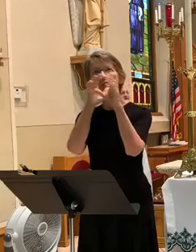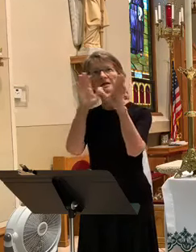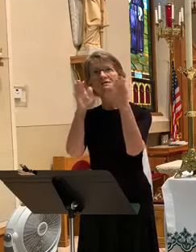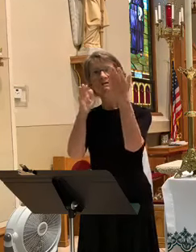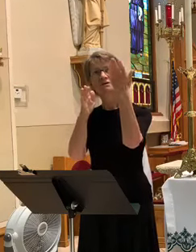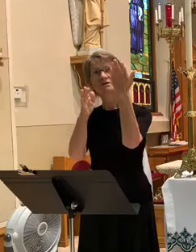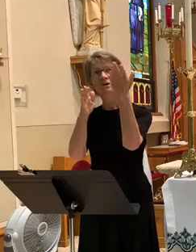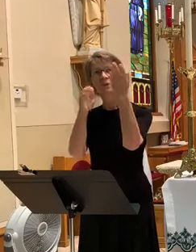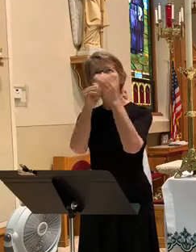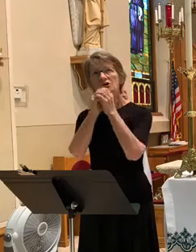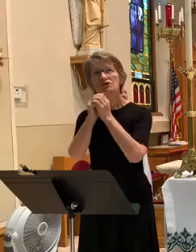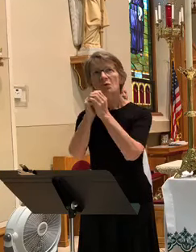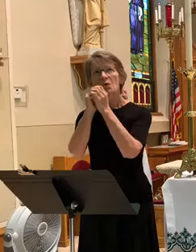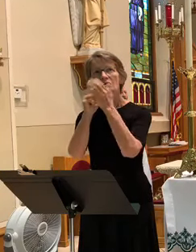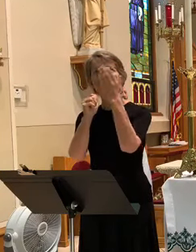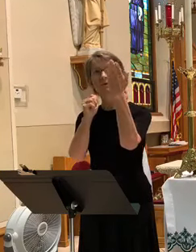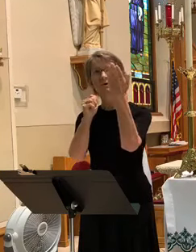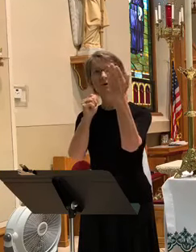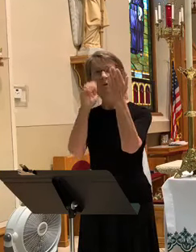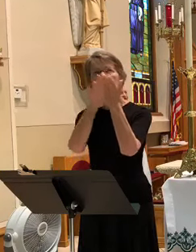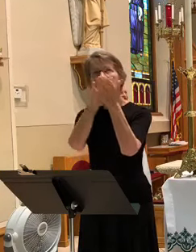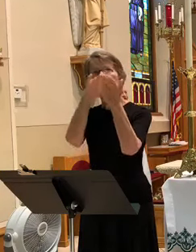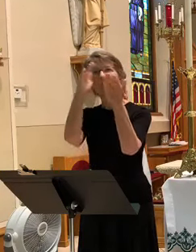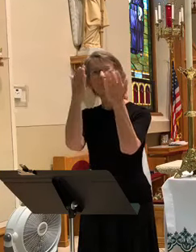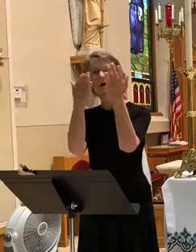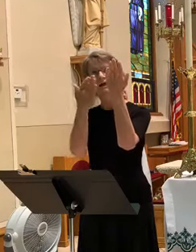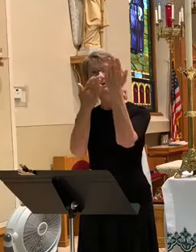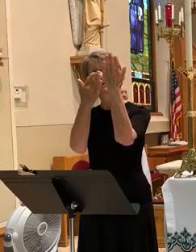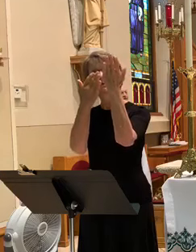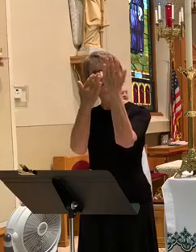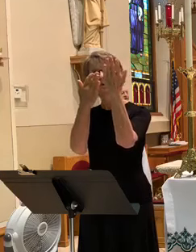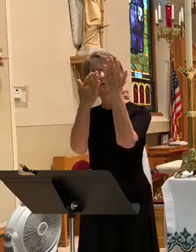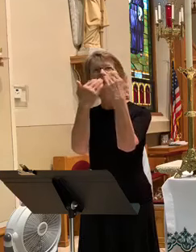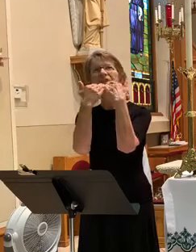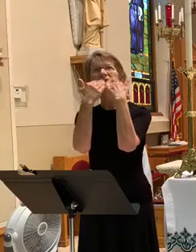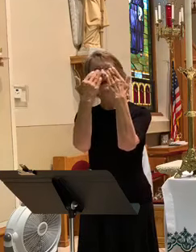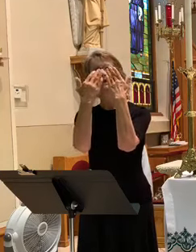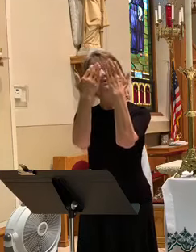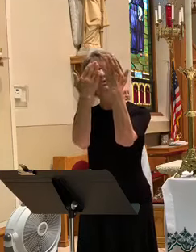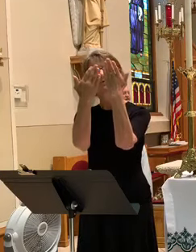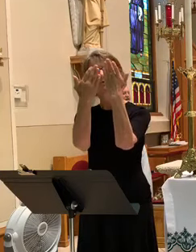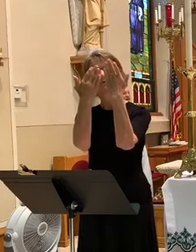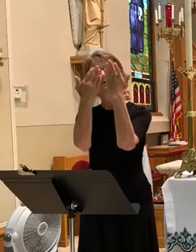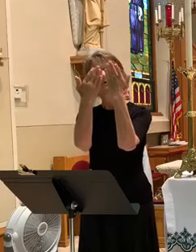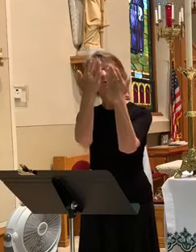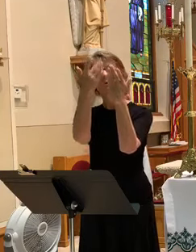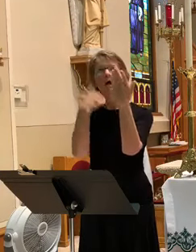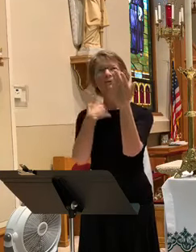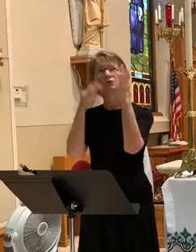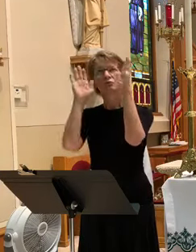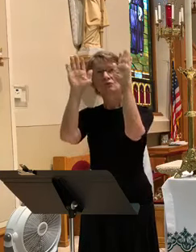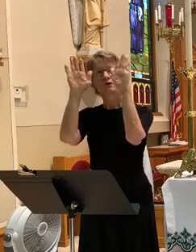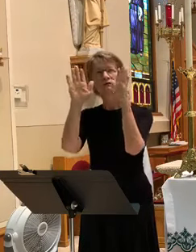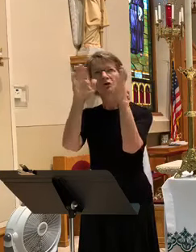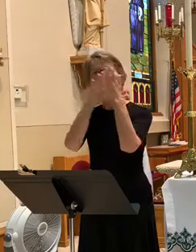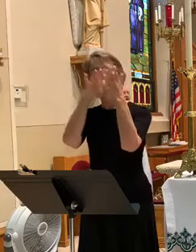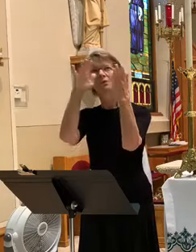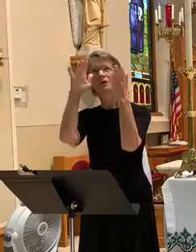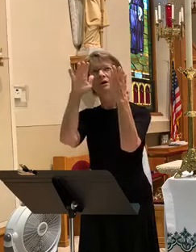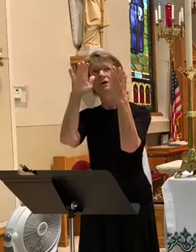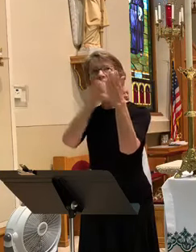you, we adore you, we glorify you, we give you thanks for your great glory.